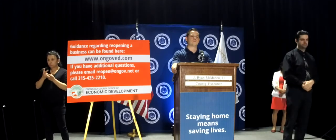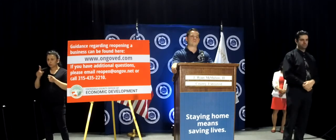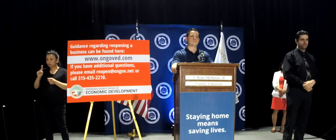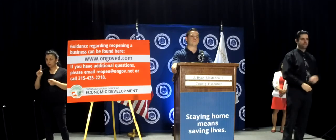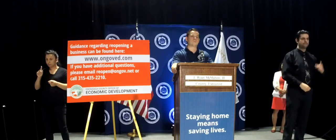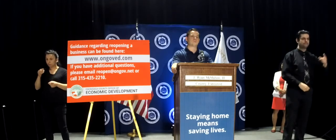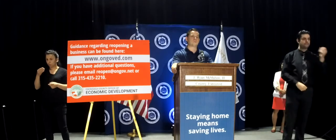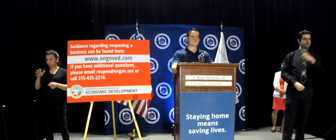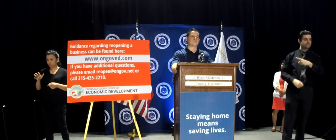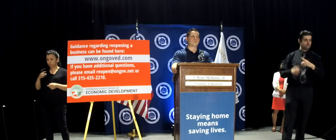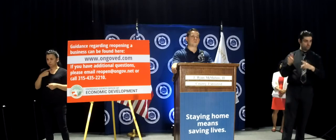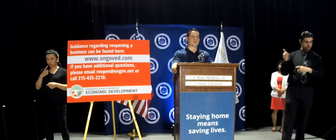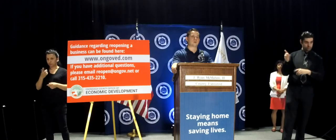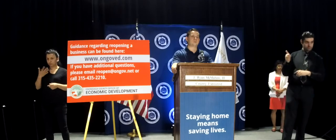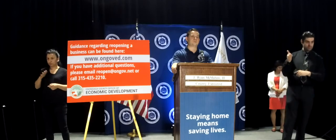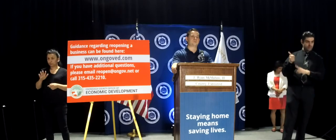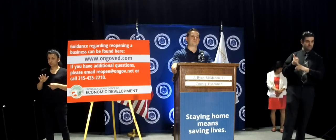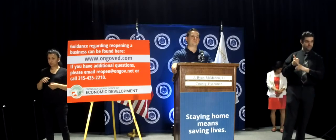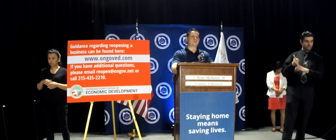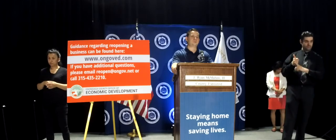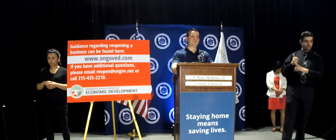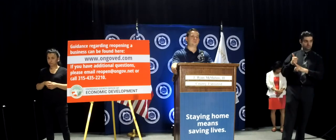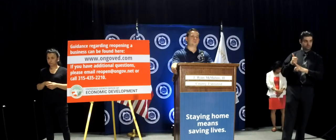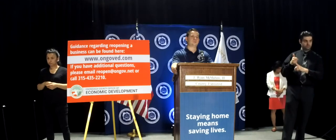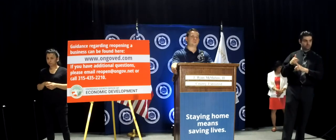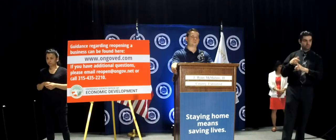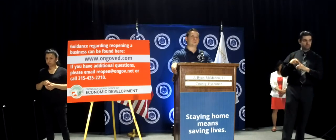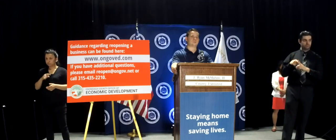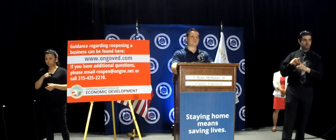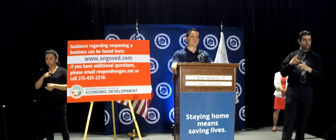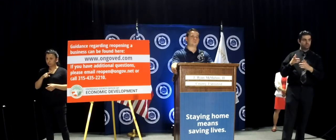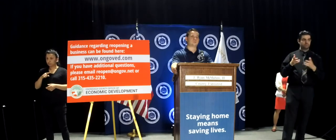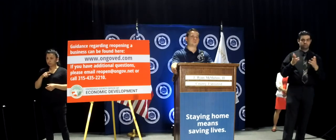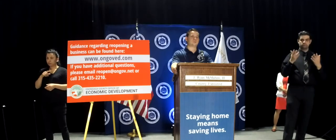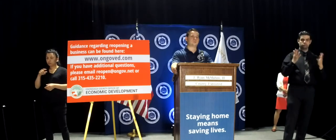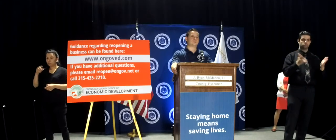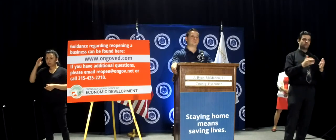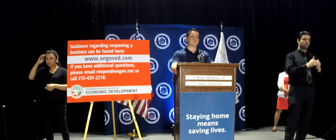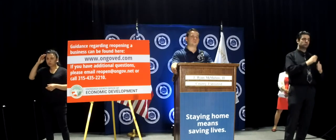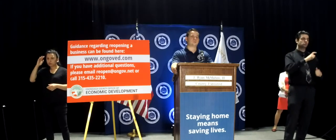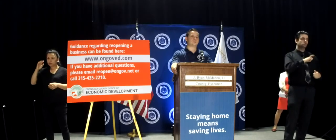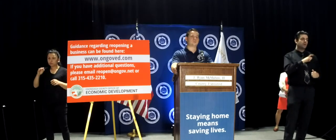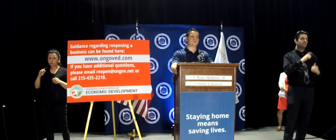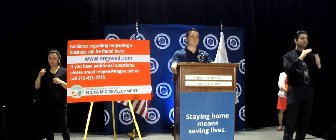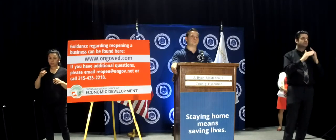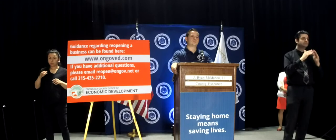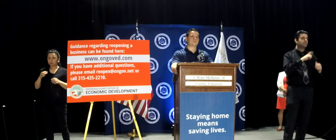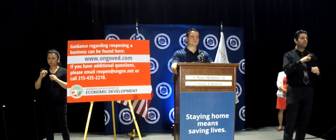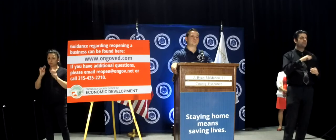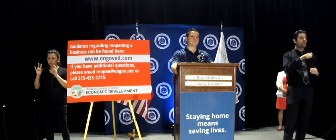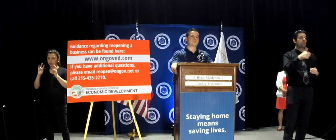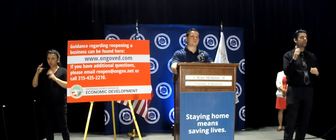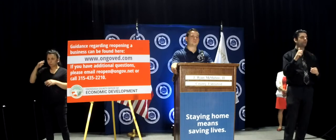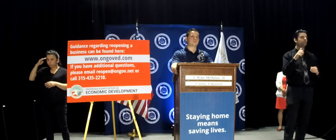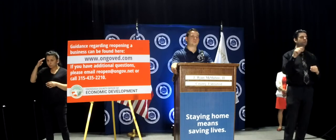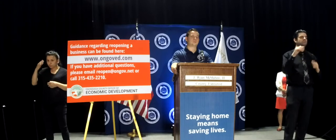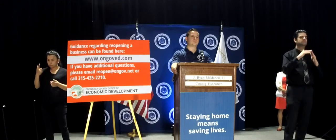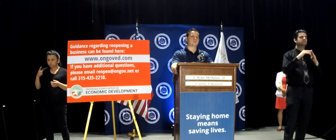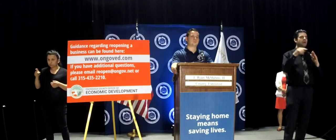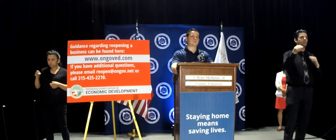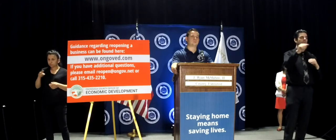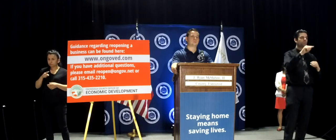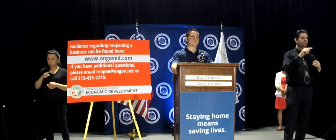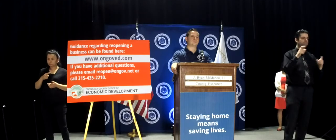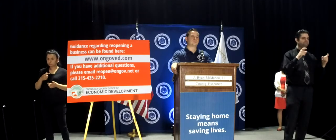force, but in your conversations with the sheriff, the city police, and the other village and town officers, are any agencies doing